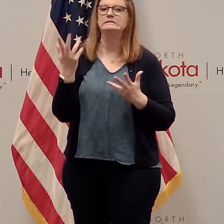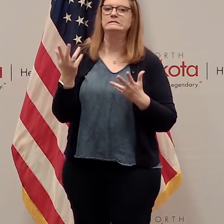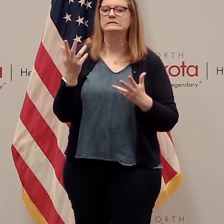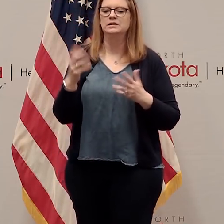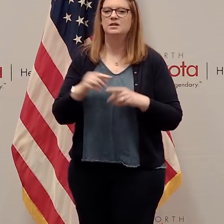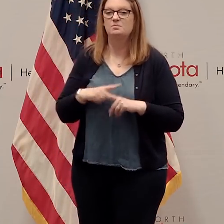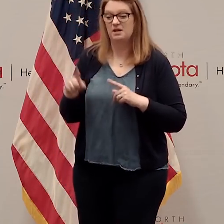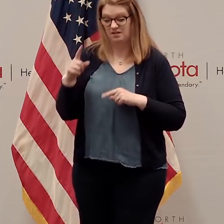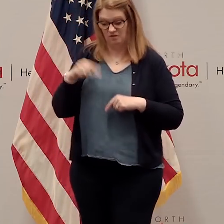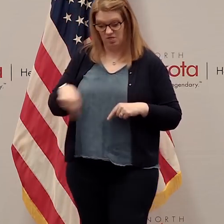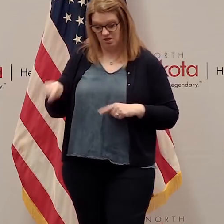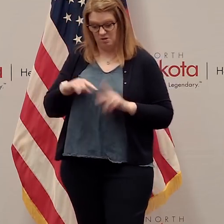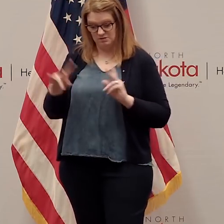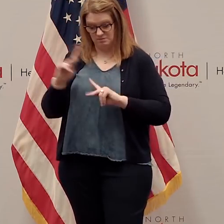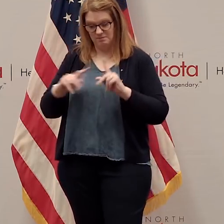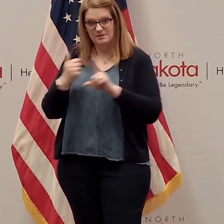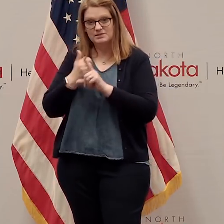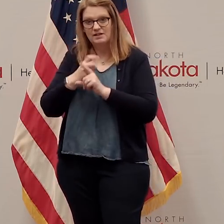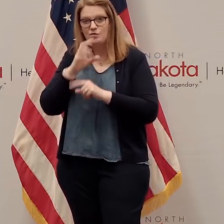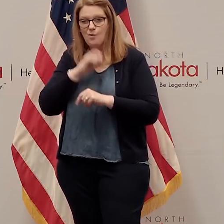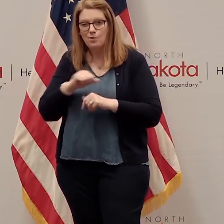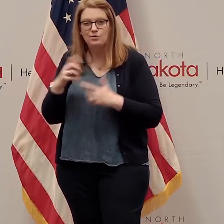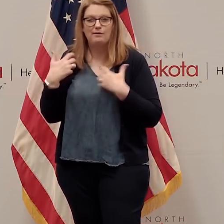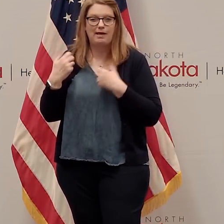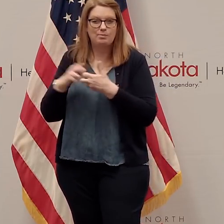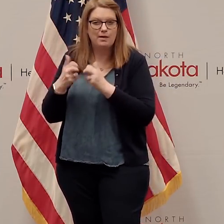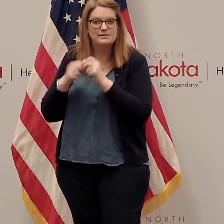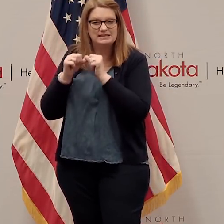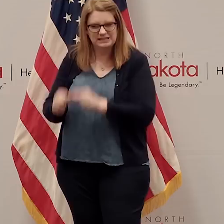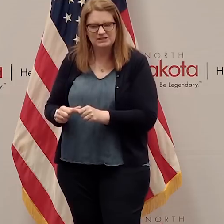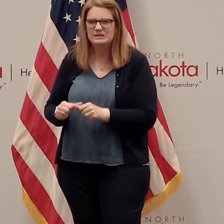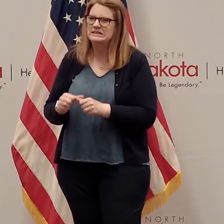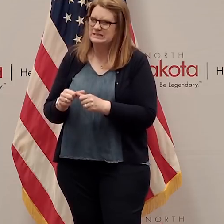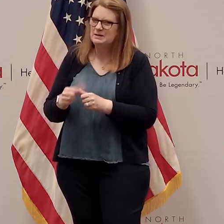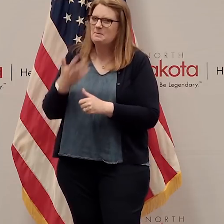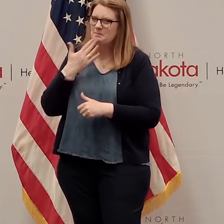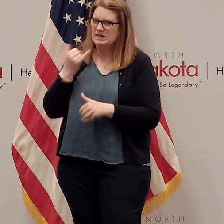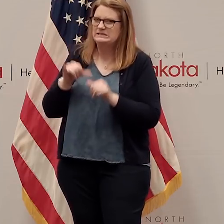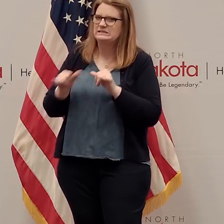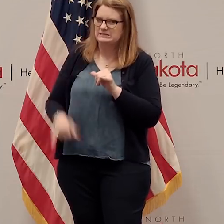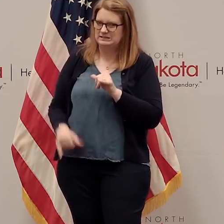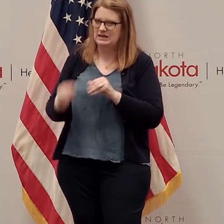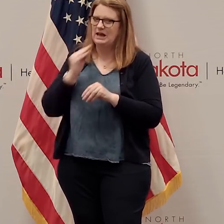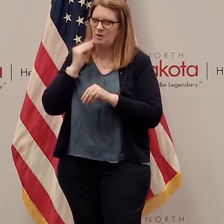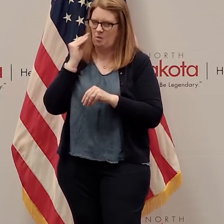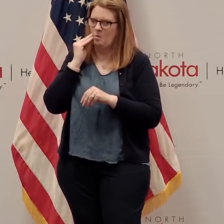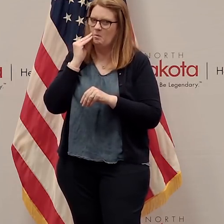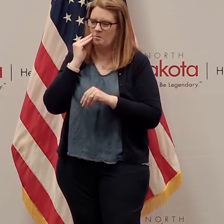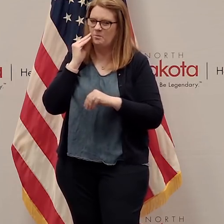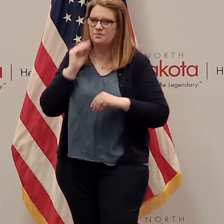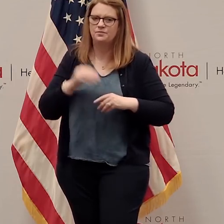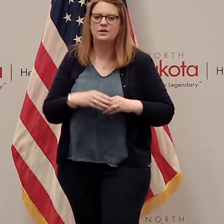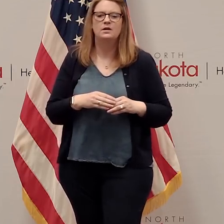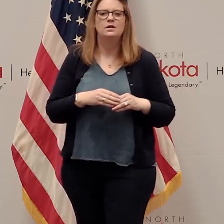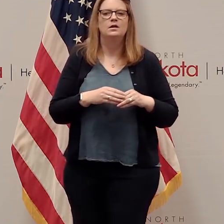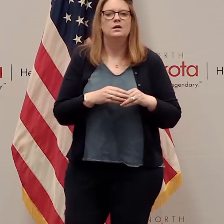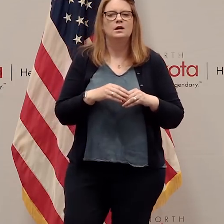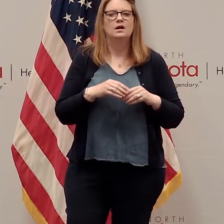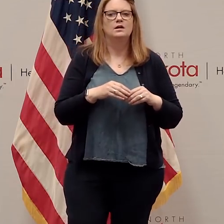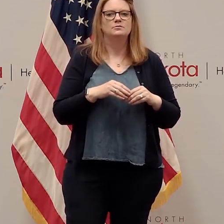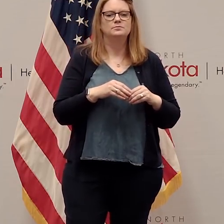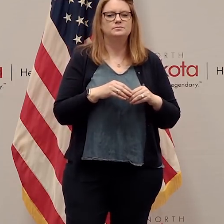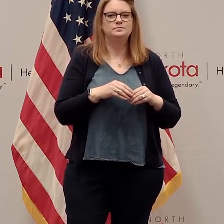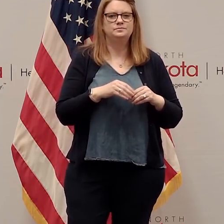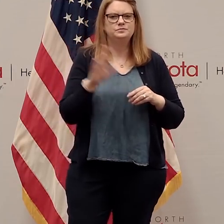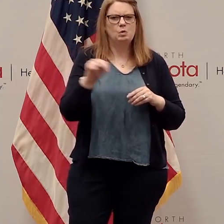be advised to stay home. Another thing which we want to make sure that we understand about the North